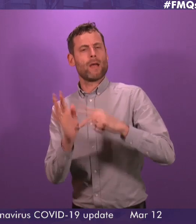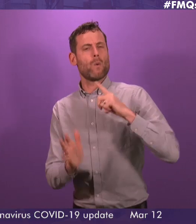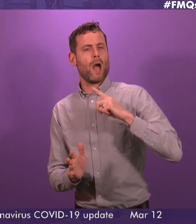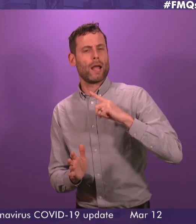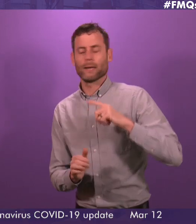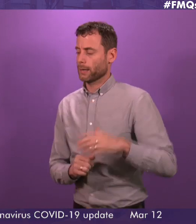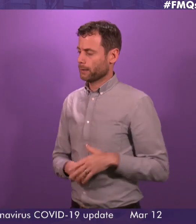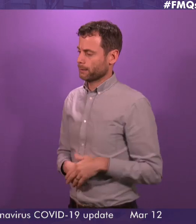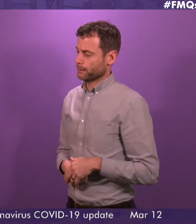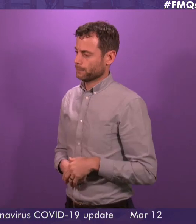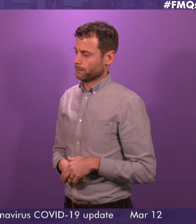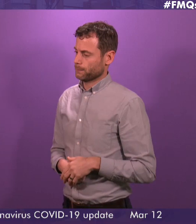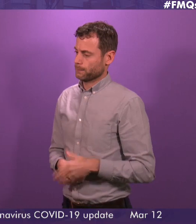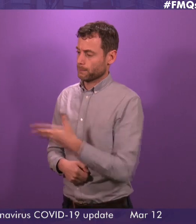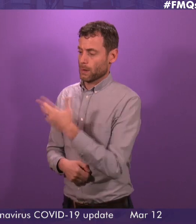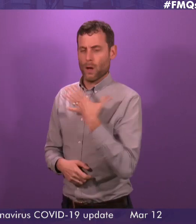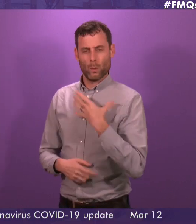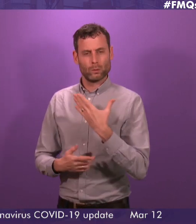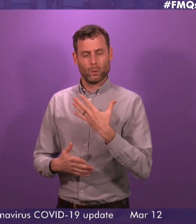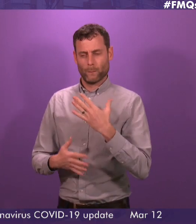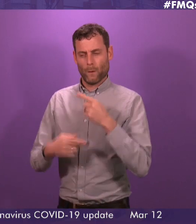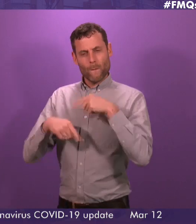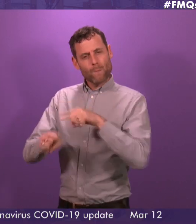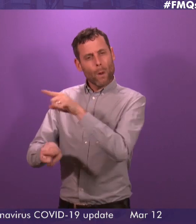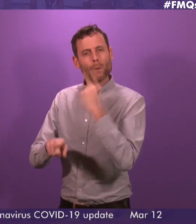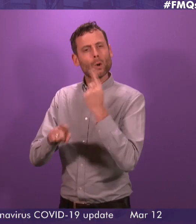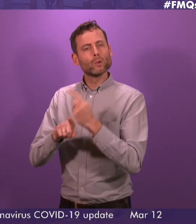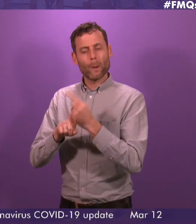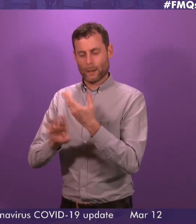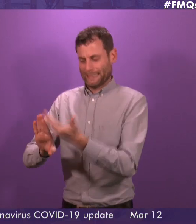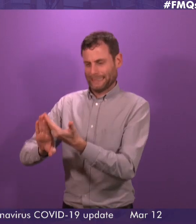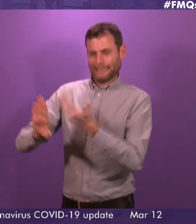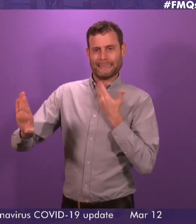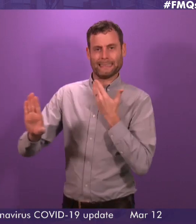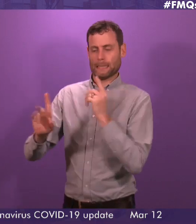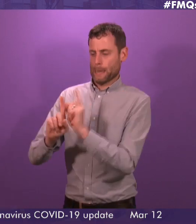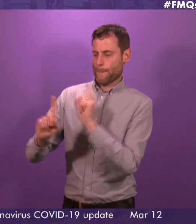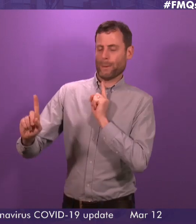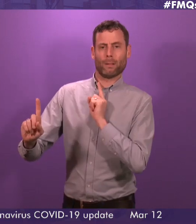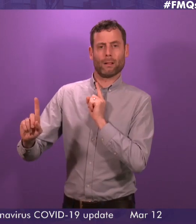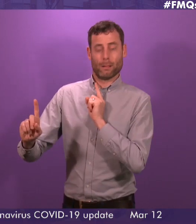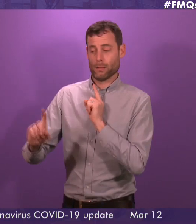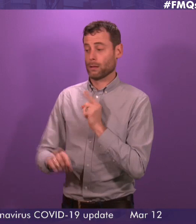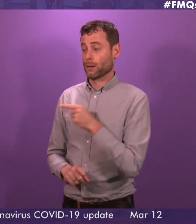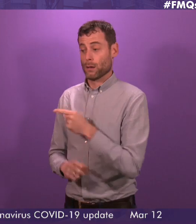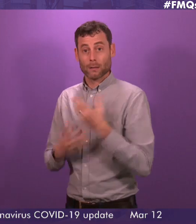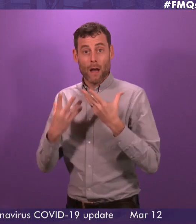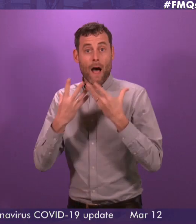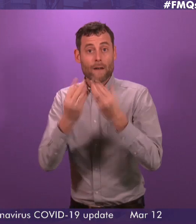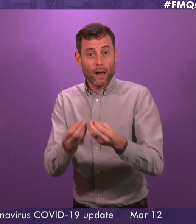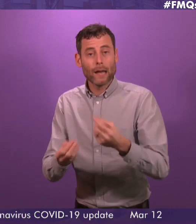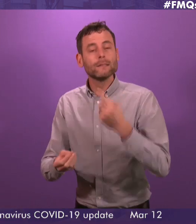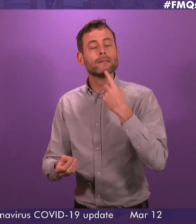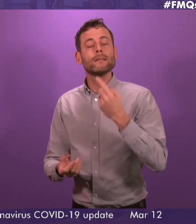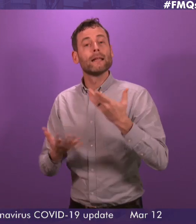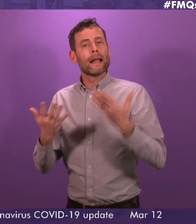start with the point about social distancing? Because actually the advice that says, as of now, if you have any of